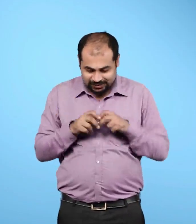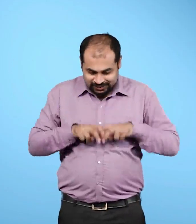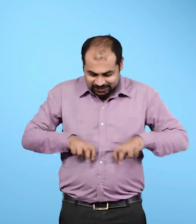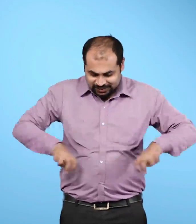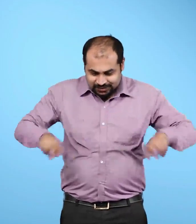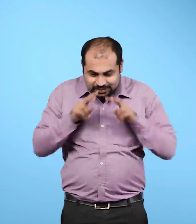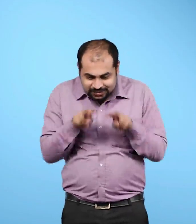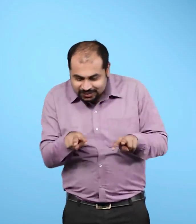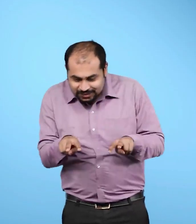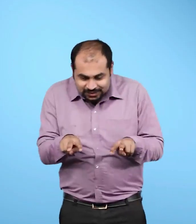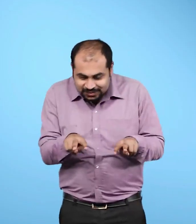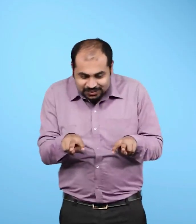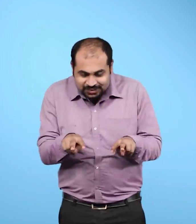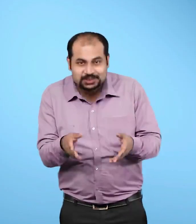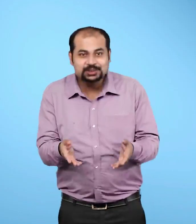and talking.